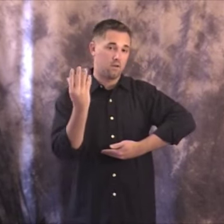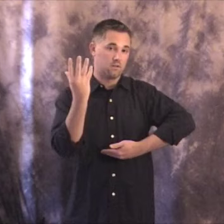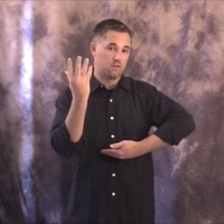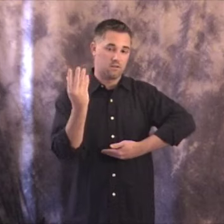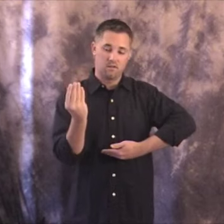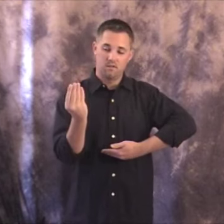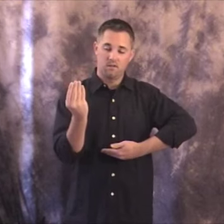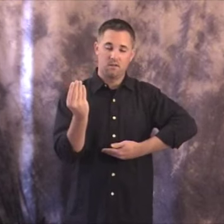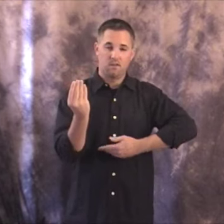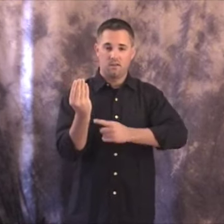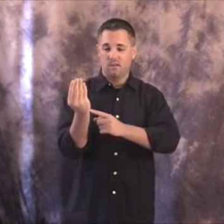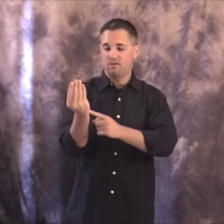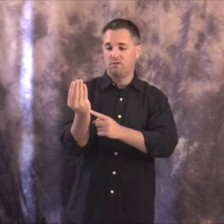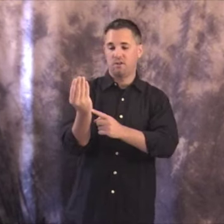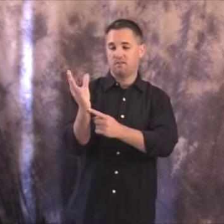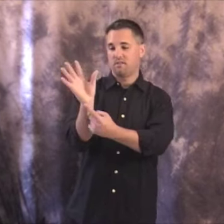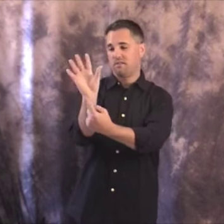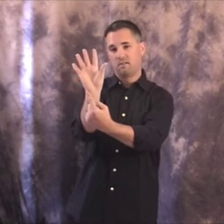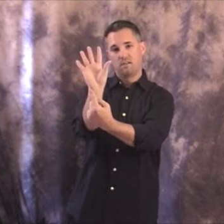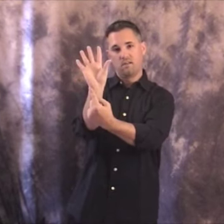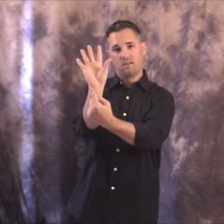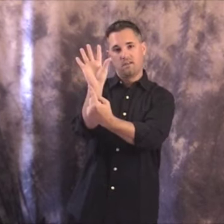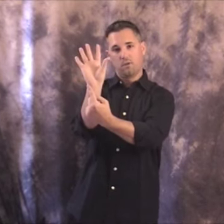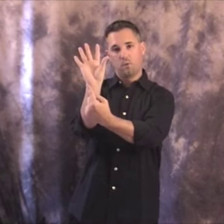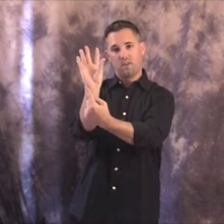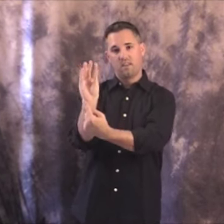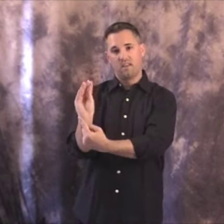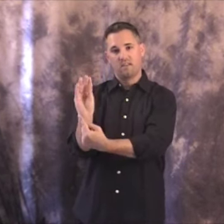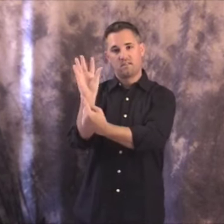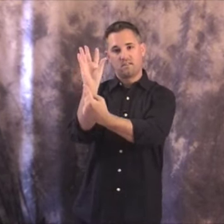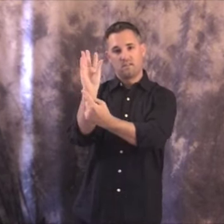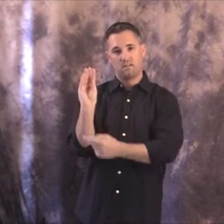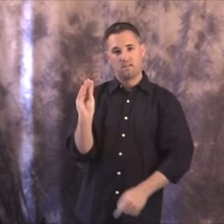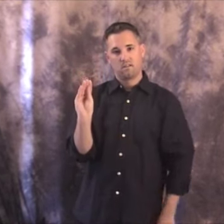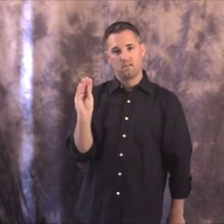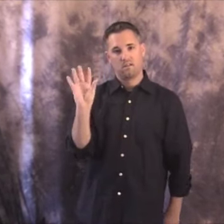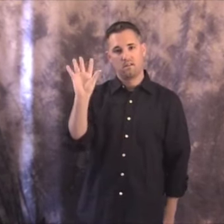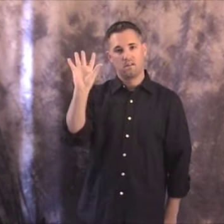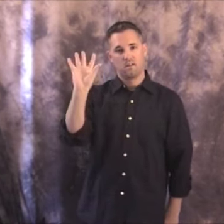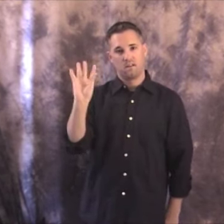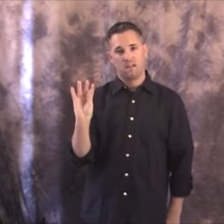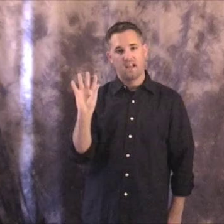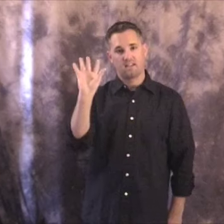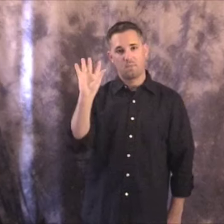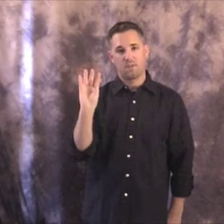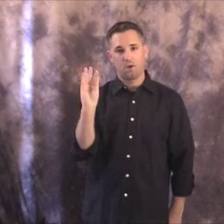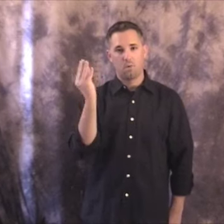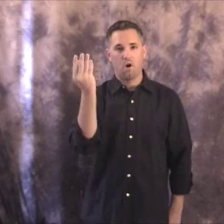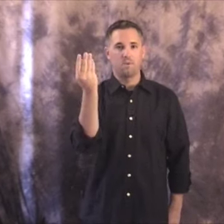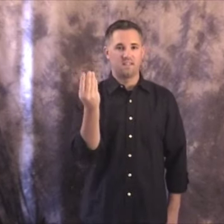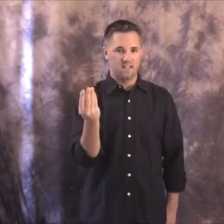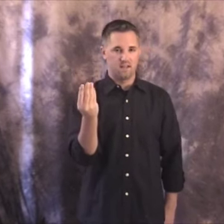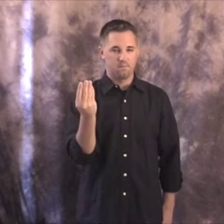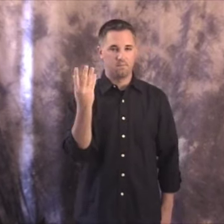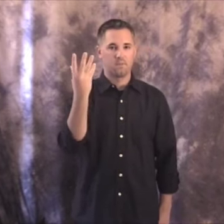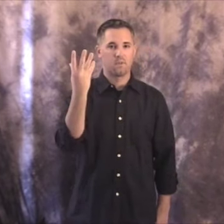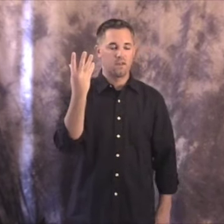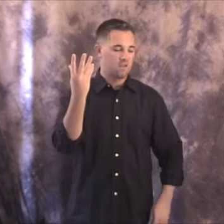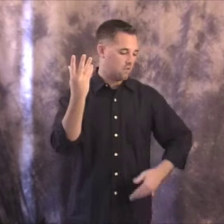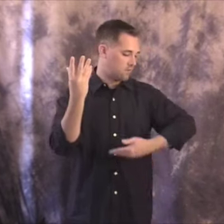mild is just, you're doing this, except that your palm is in.